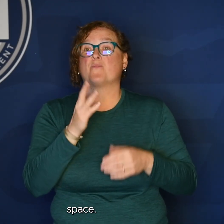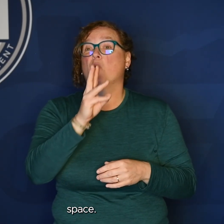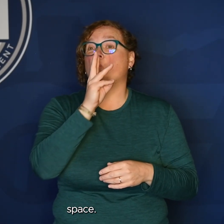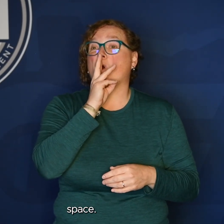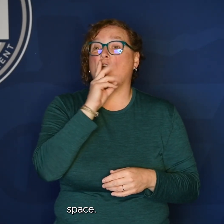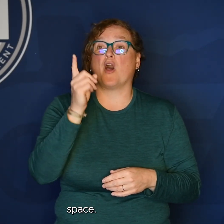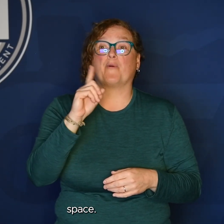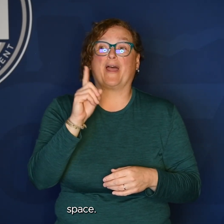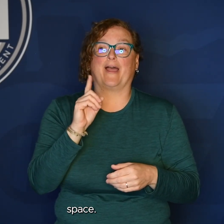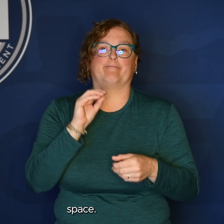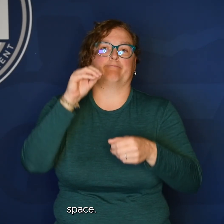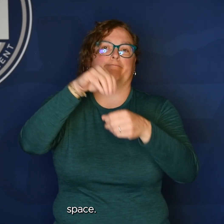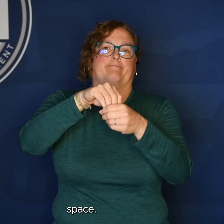space.